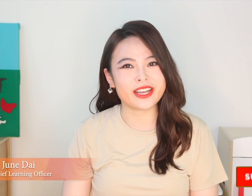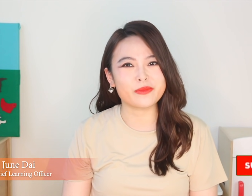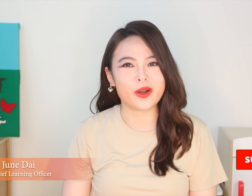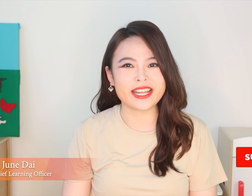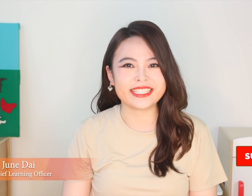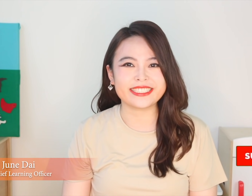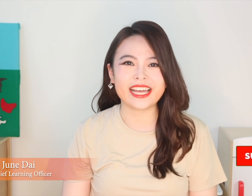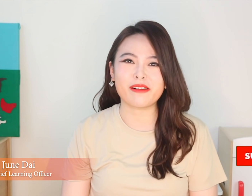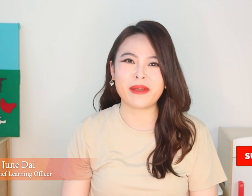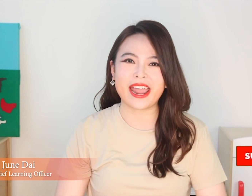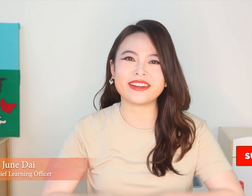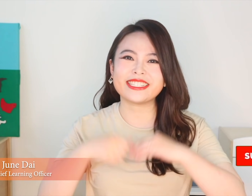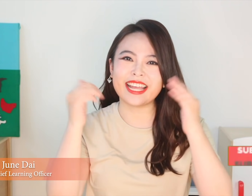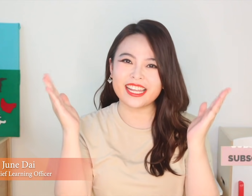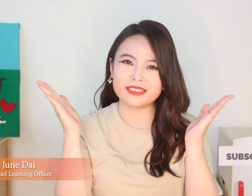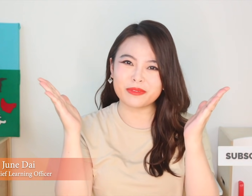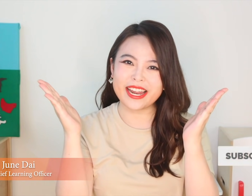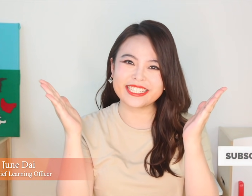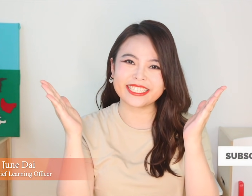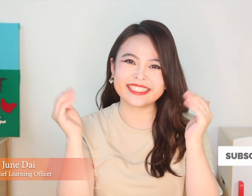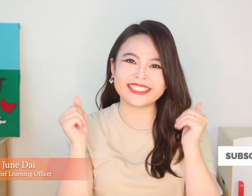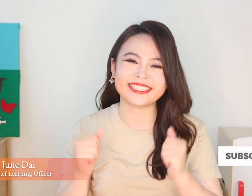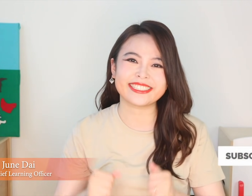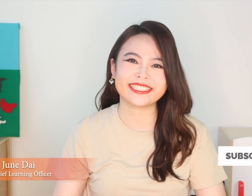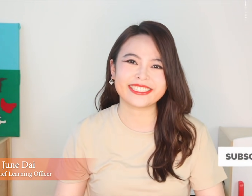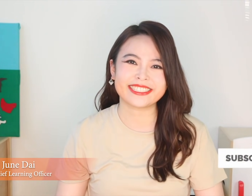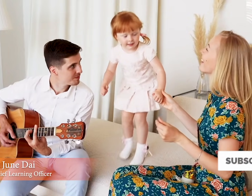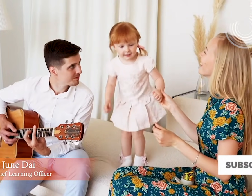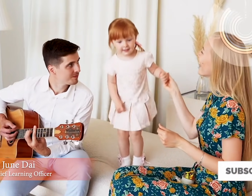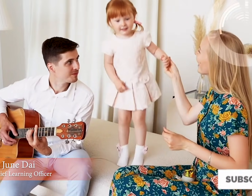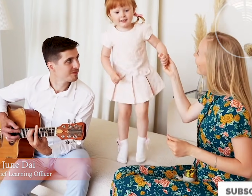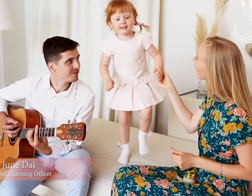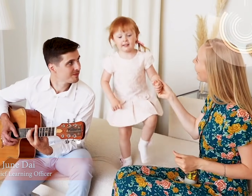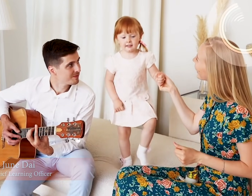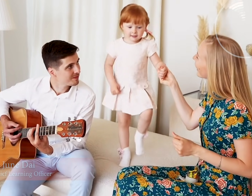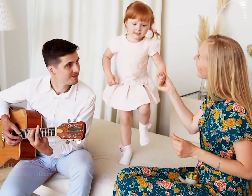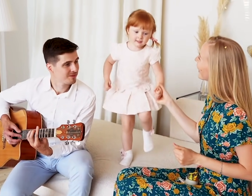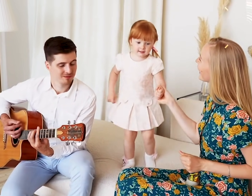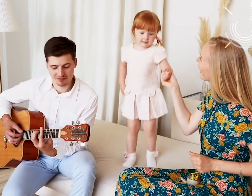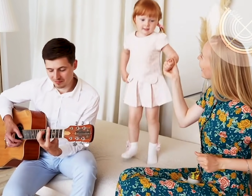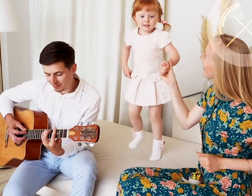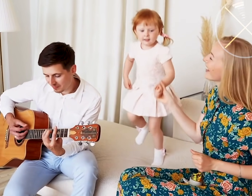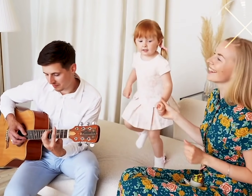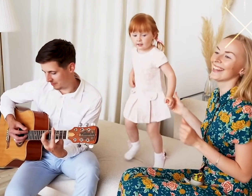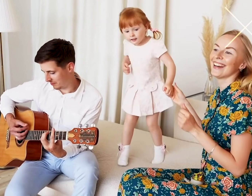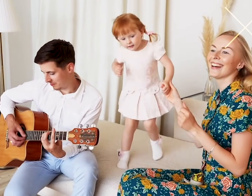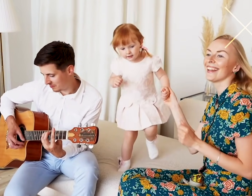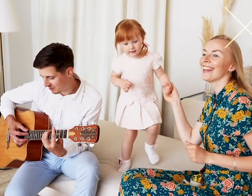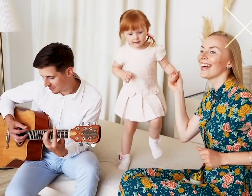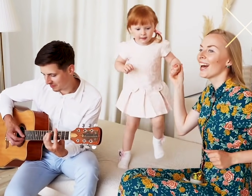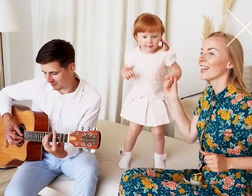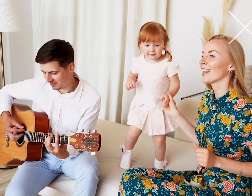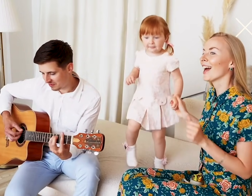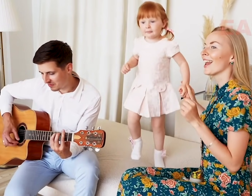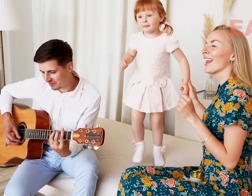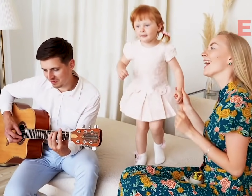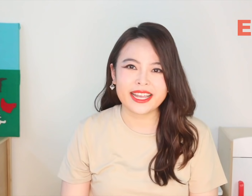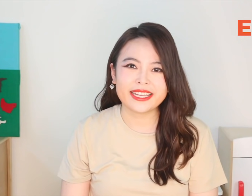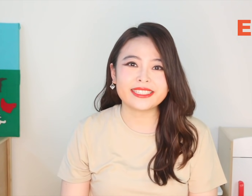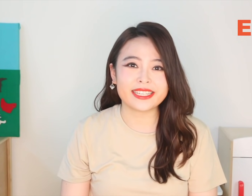more ideas on parenting inspirations. Singing to your child can enhance your bond in a relationship. It's